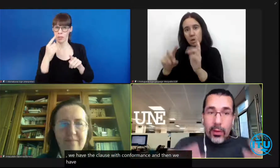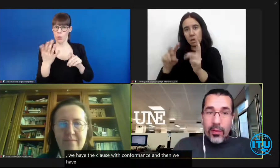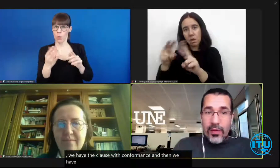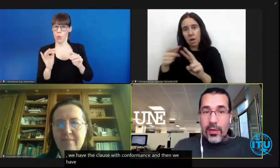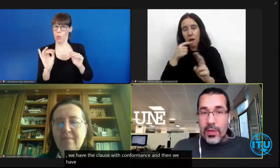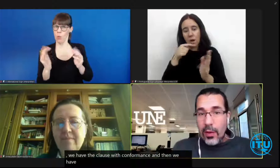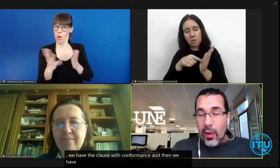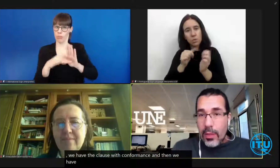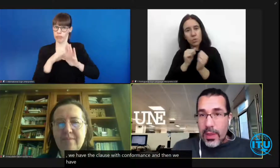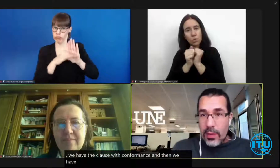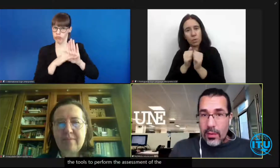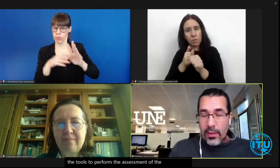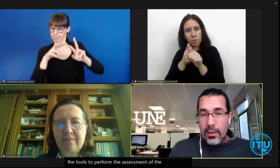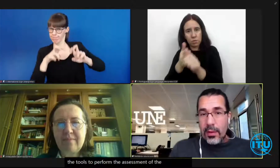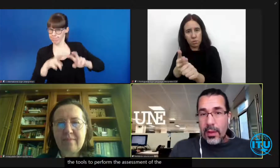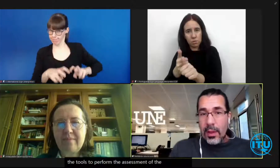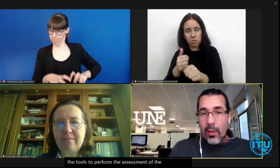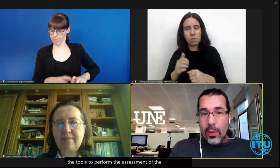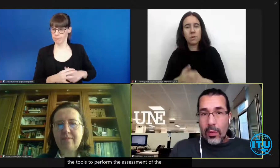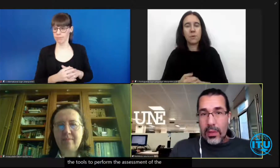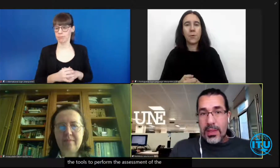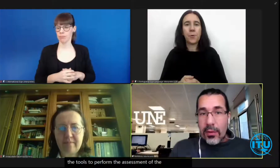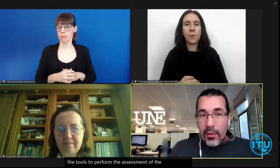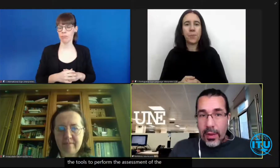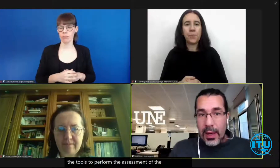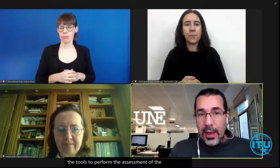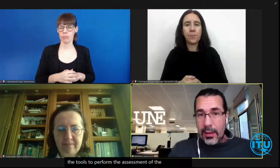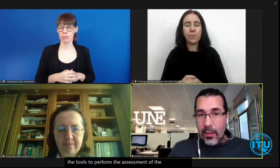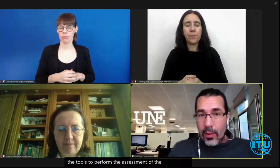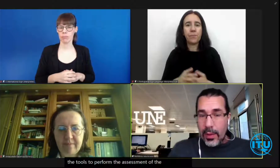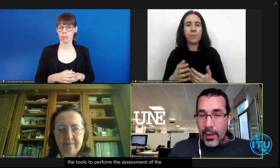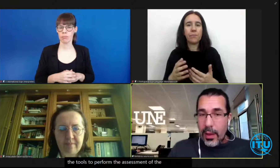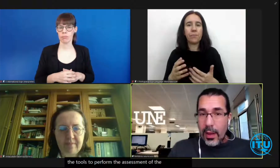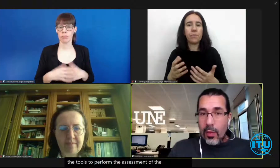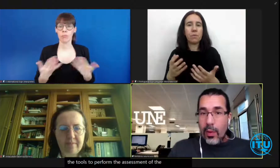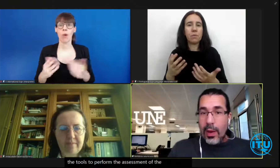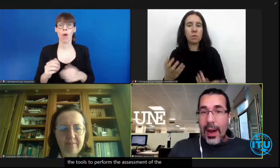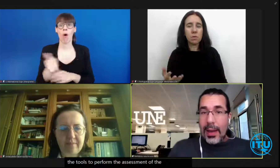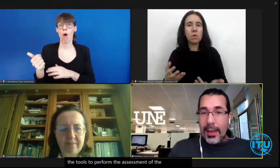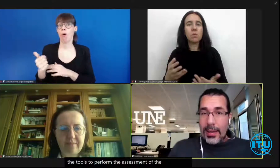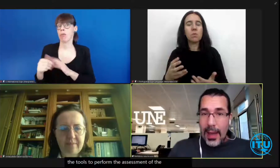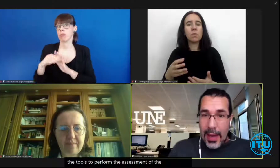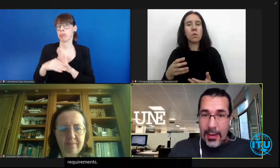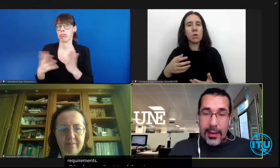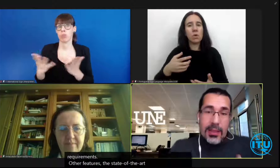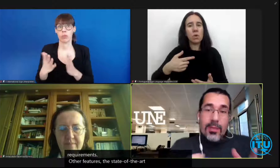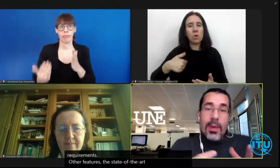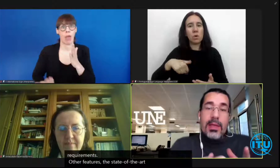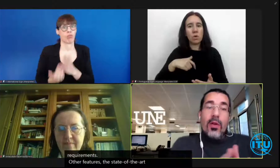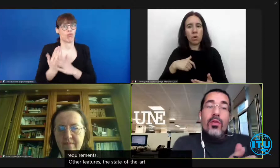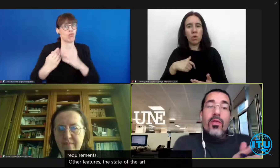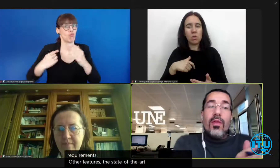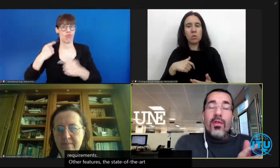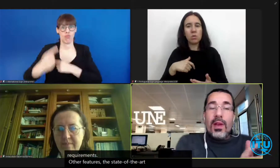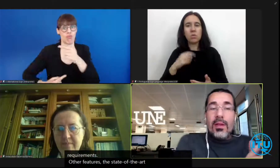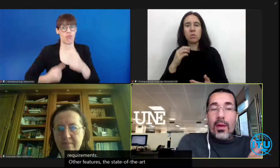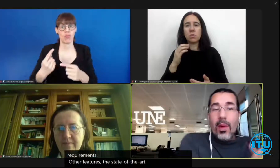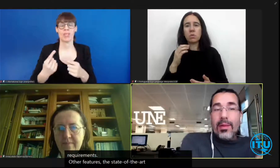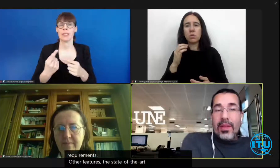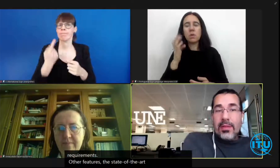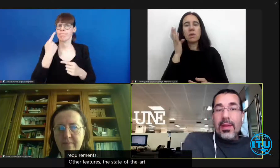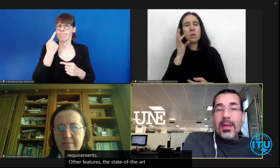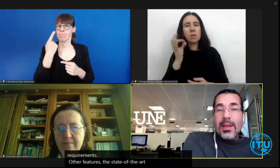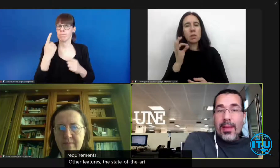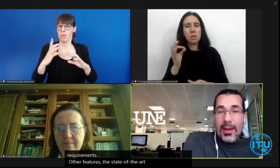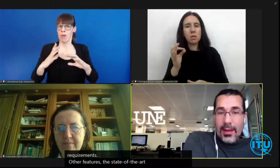And other features that go beyond what the state of the art at the moment were Annex A that explains how to fulfill the